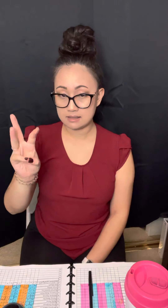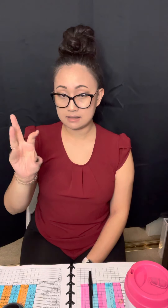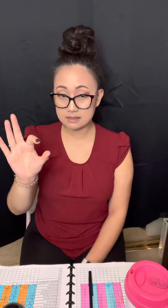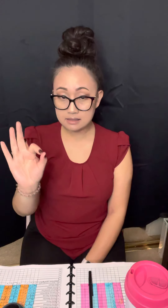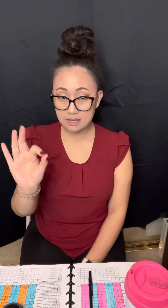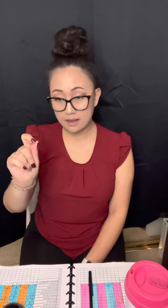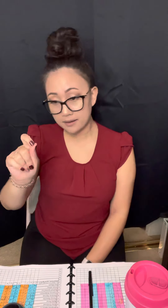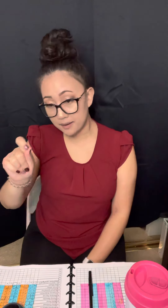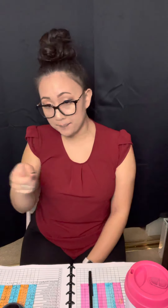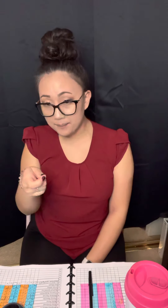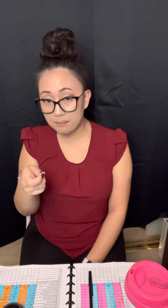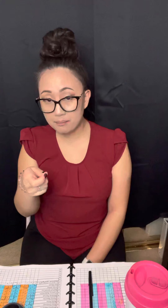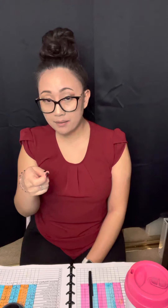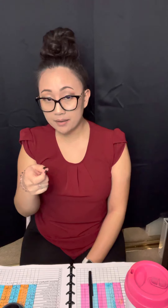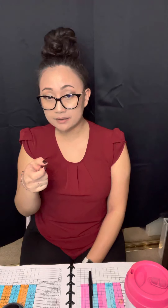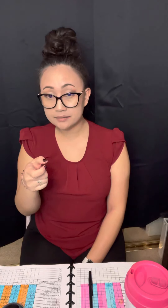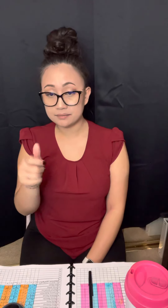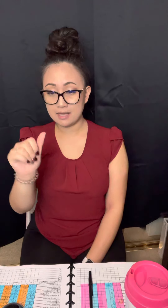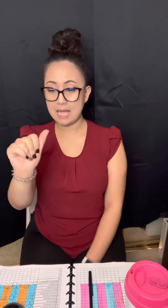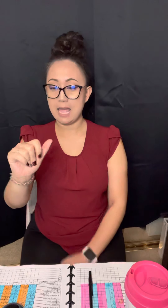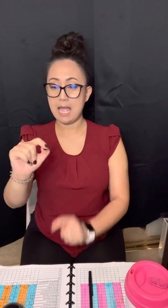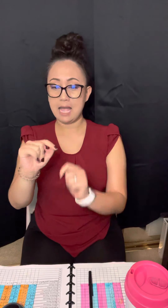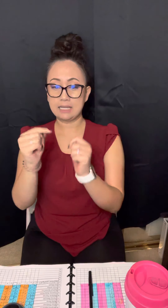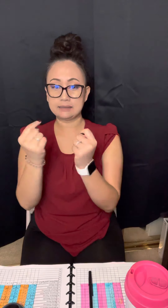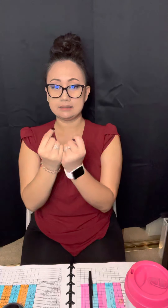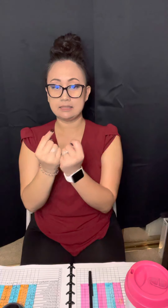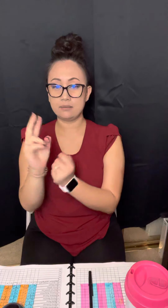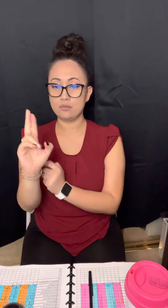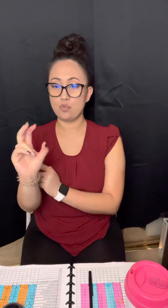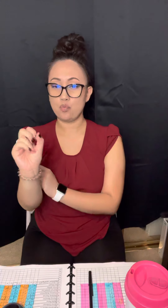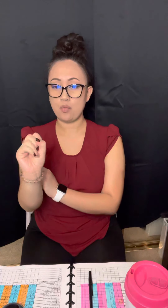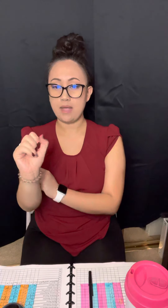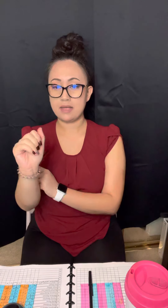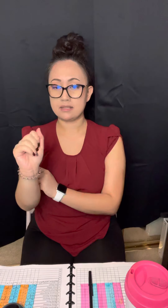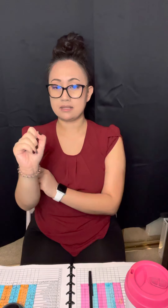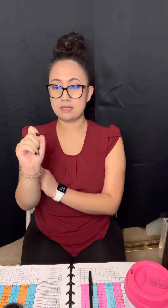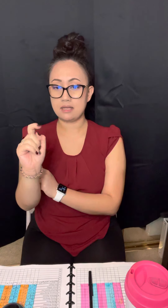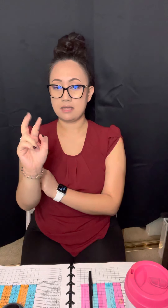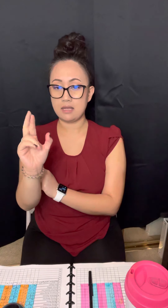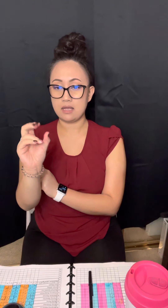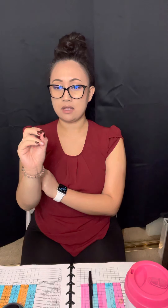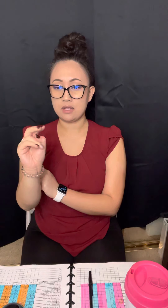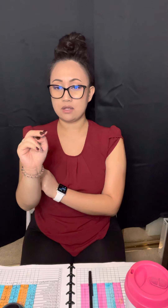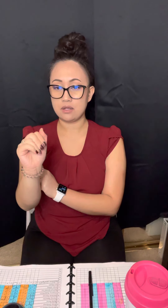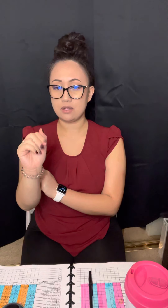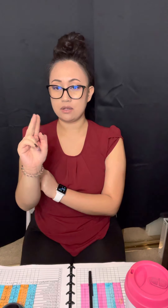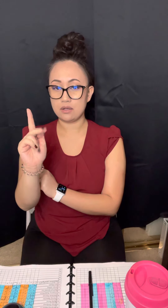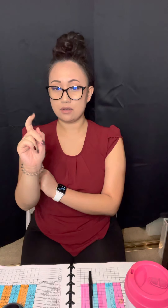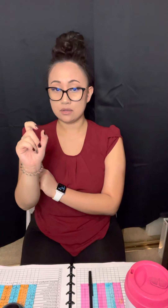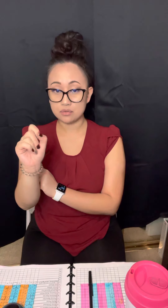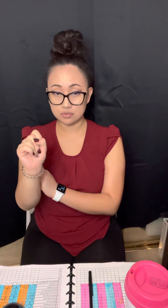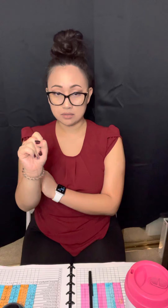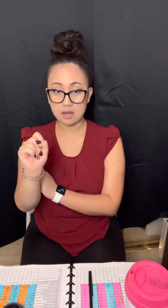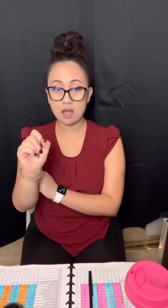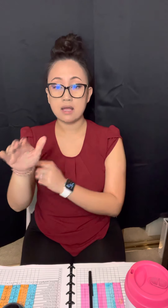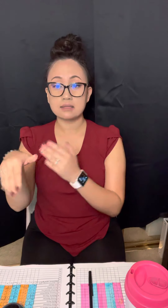U.S. astronauts landed on the moon. a team